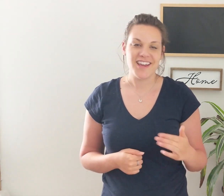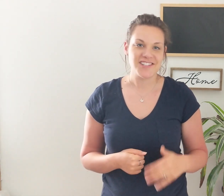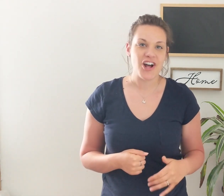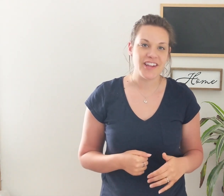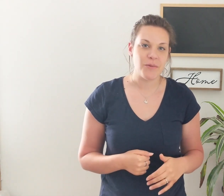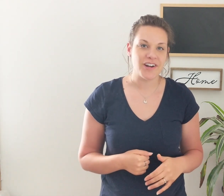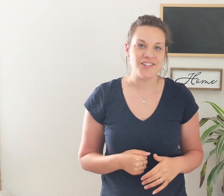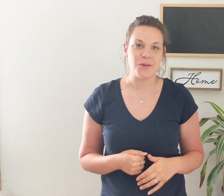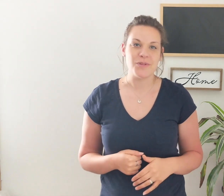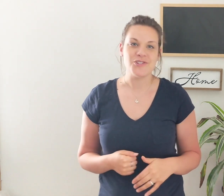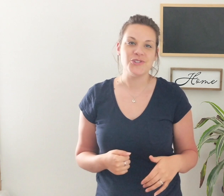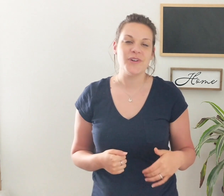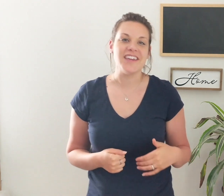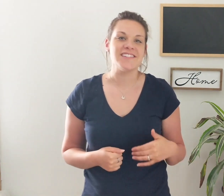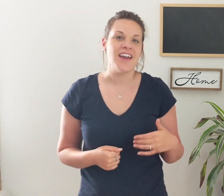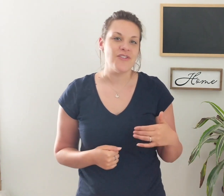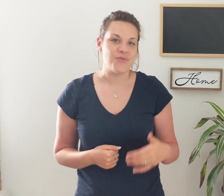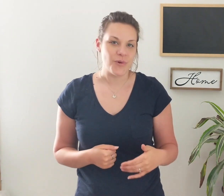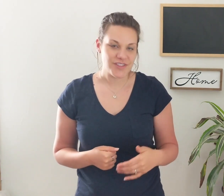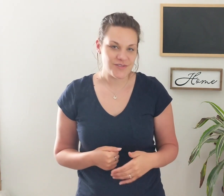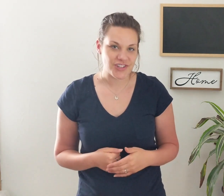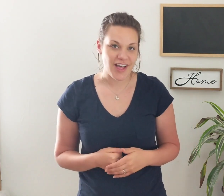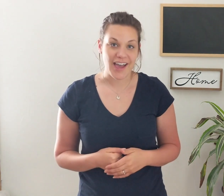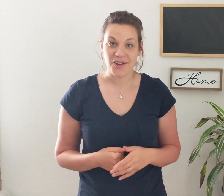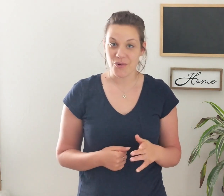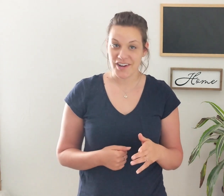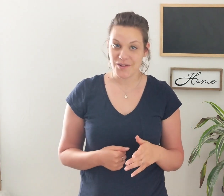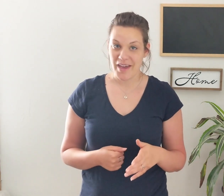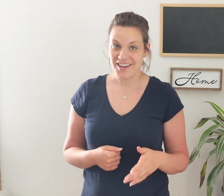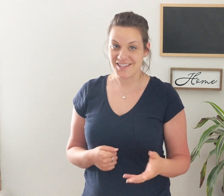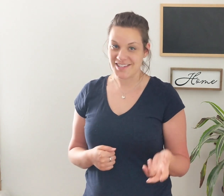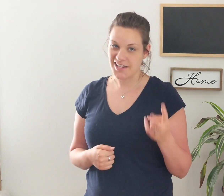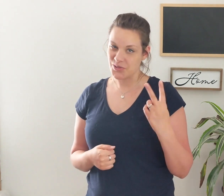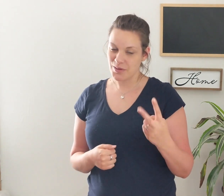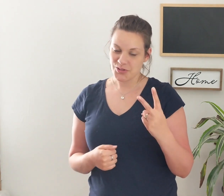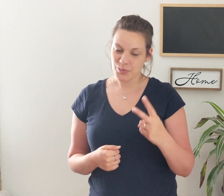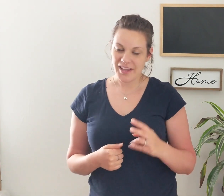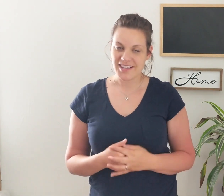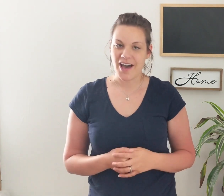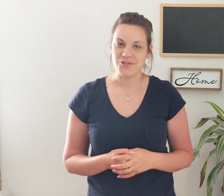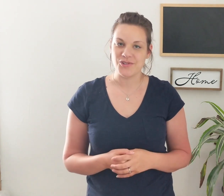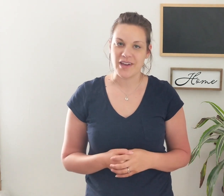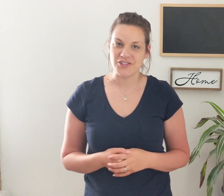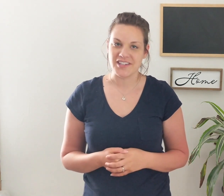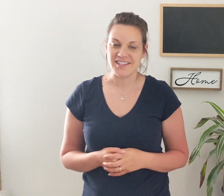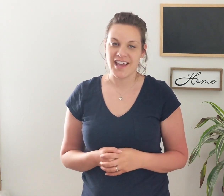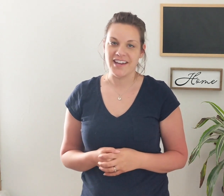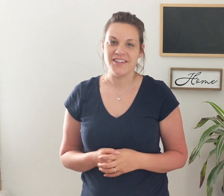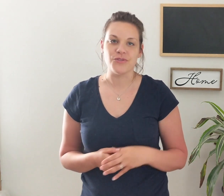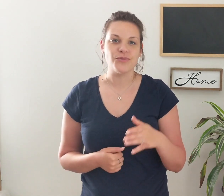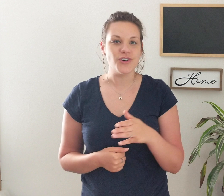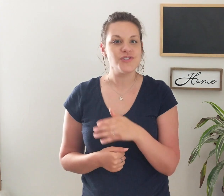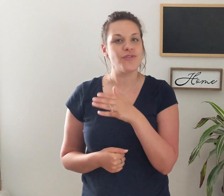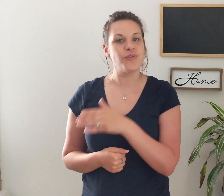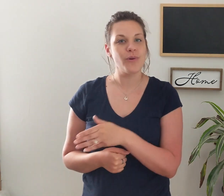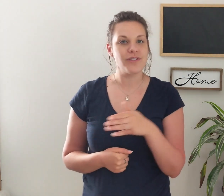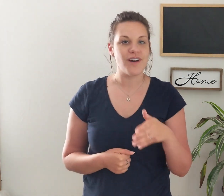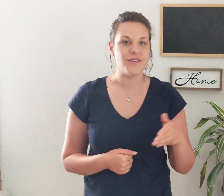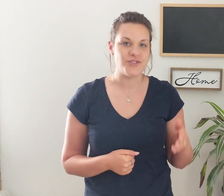next holiday we're gonna jump into is 4th of July or Independence Day. So we have two ways how to actually sign it. The first, 4th of